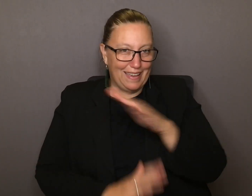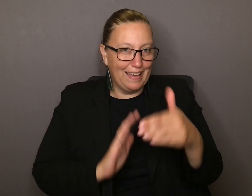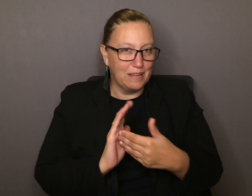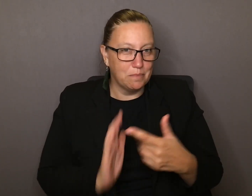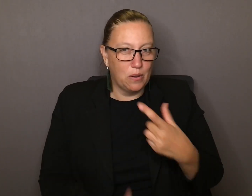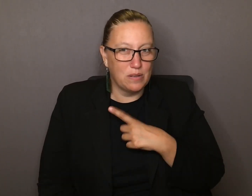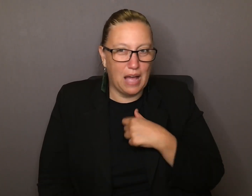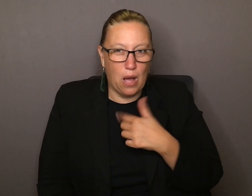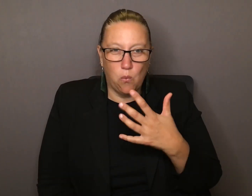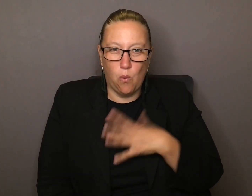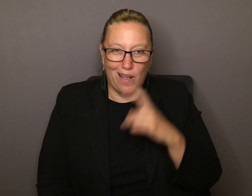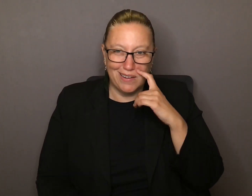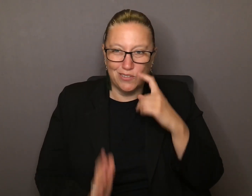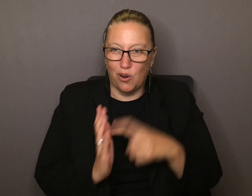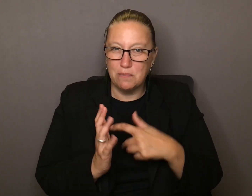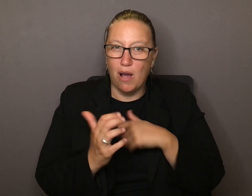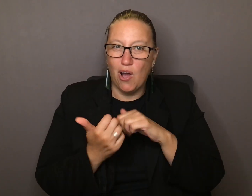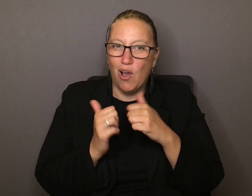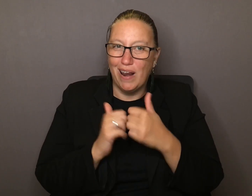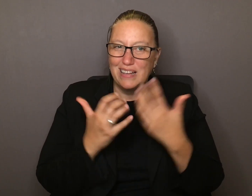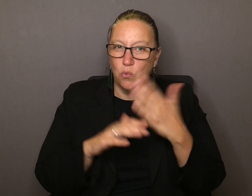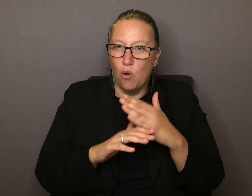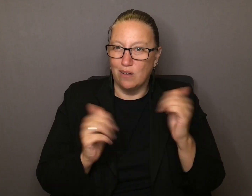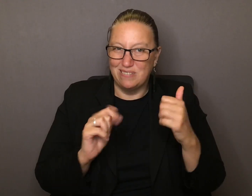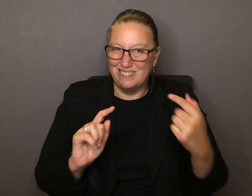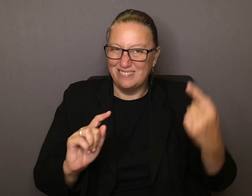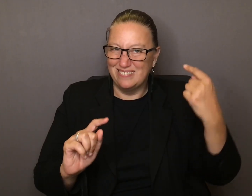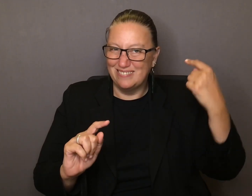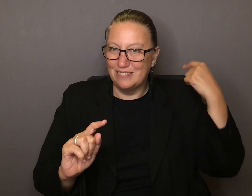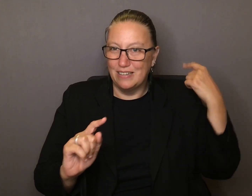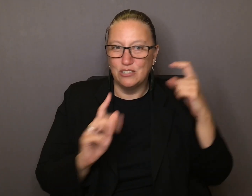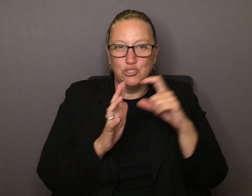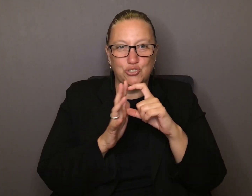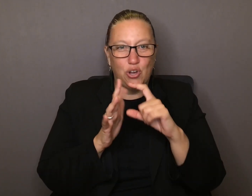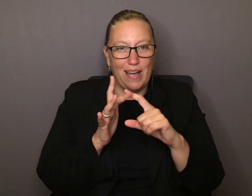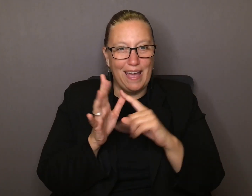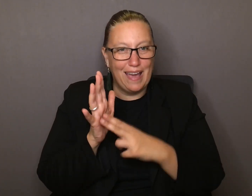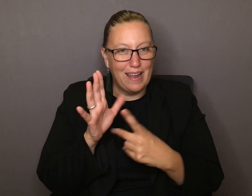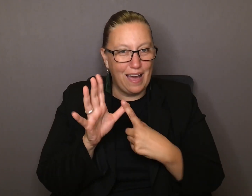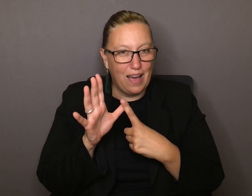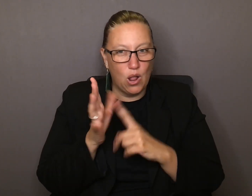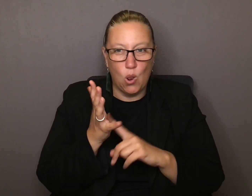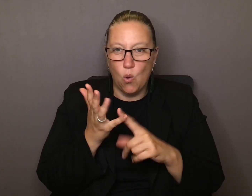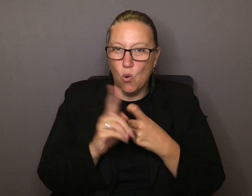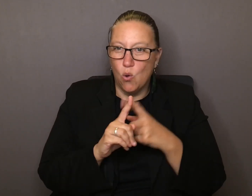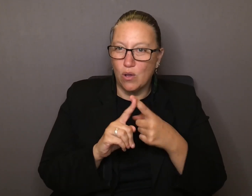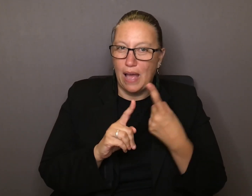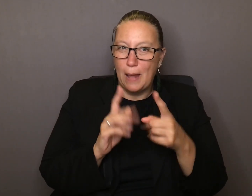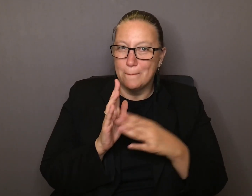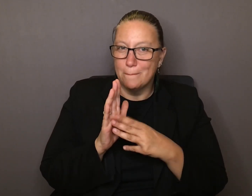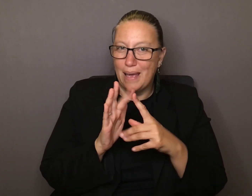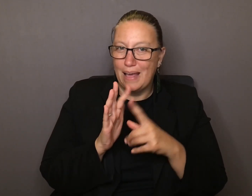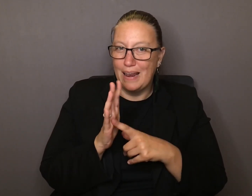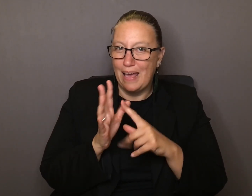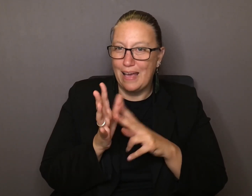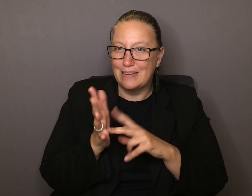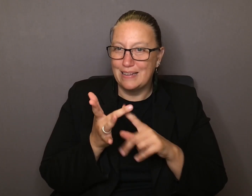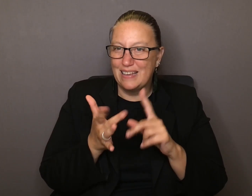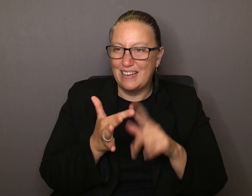to acknowledge all that work that my colleagues did previous, that Diana, Luke and Melanie, and I want to say it's getting out of jail free almost, but I